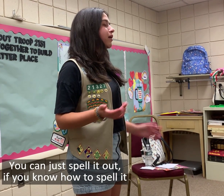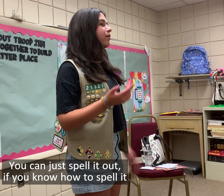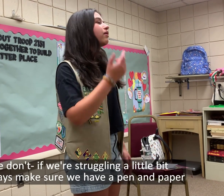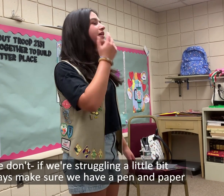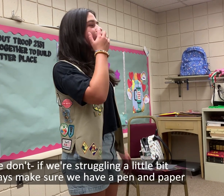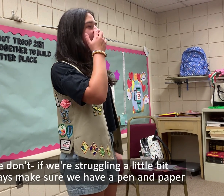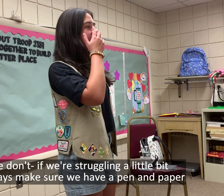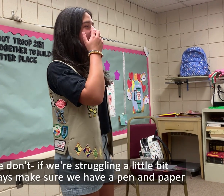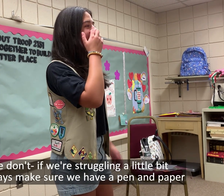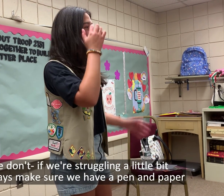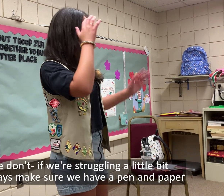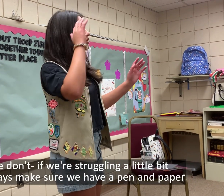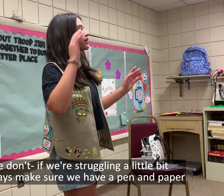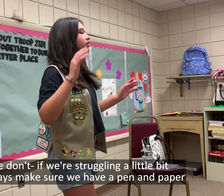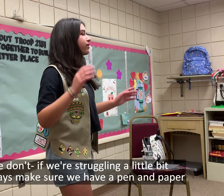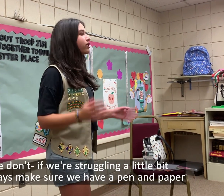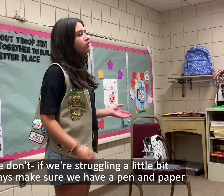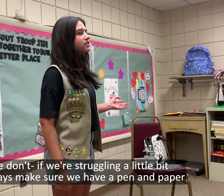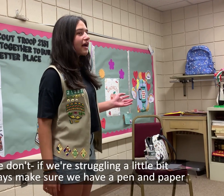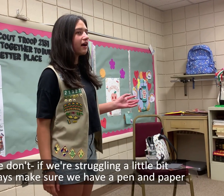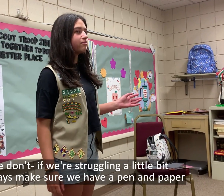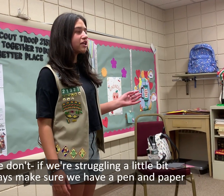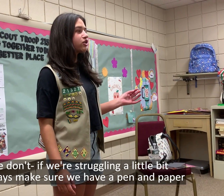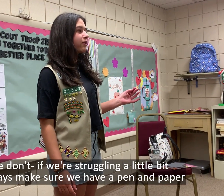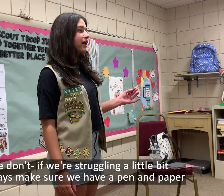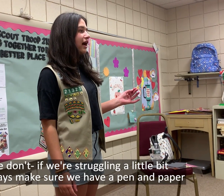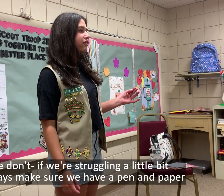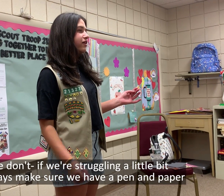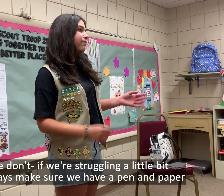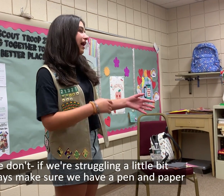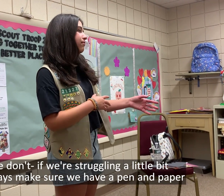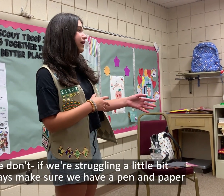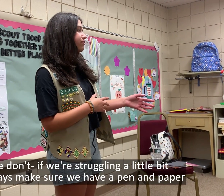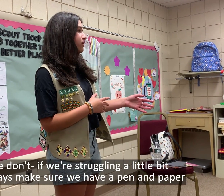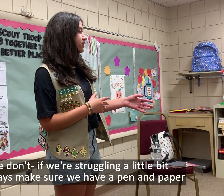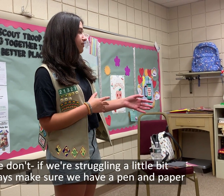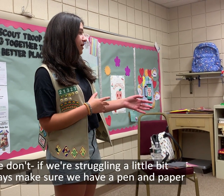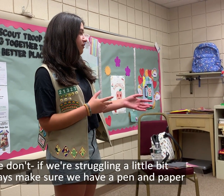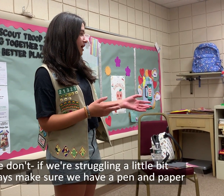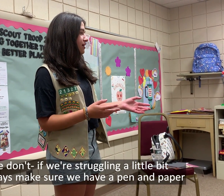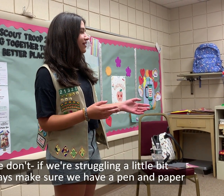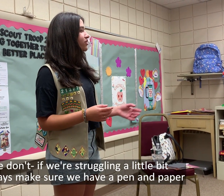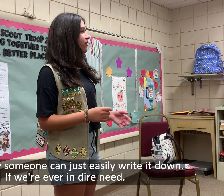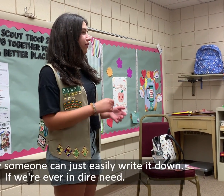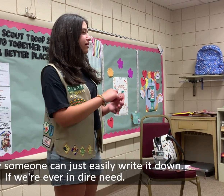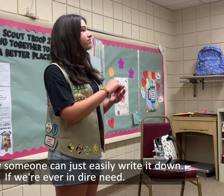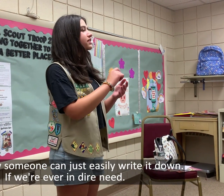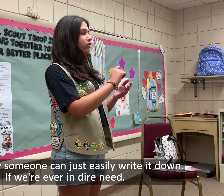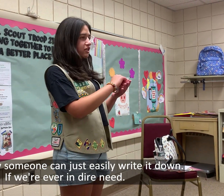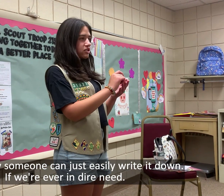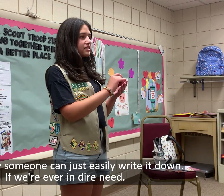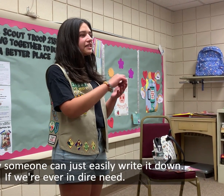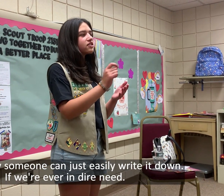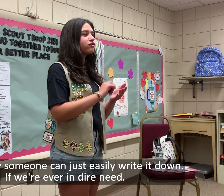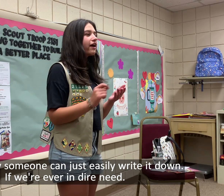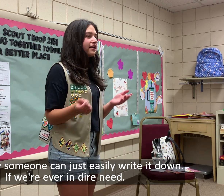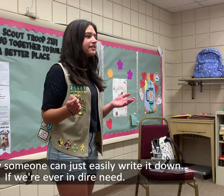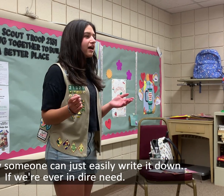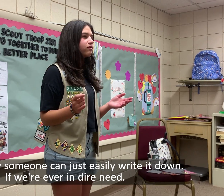But if we're struggling a little bit, we can always make sure that we have like a pen and paper or something, right? So that way someone can just easily write it down